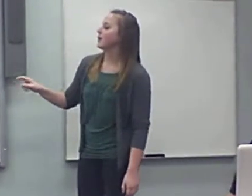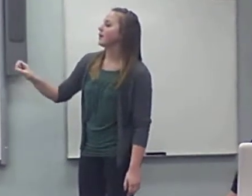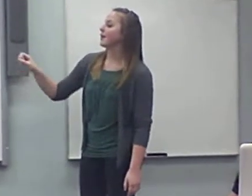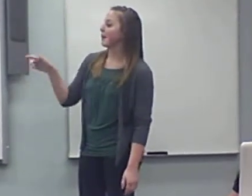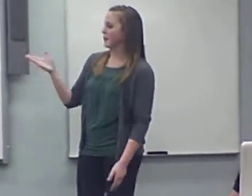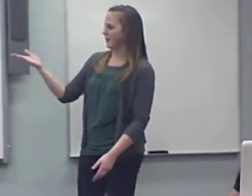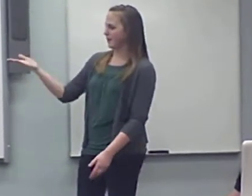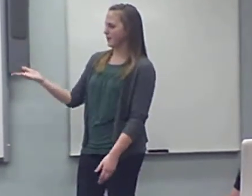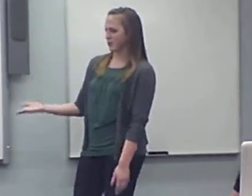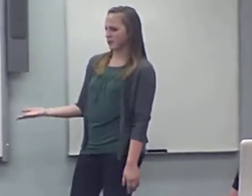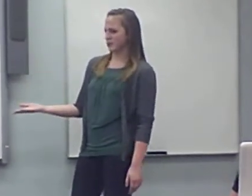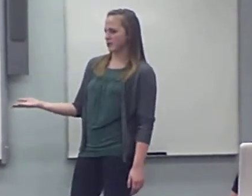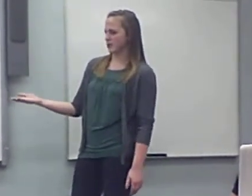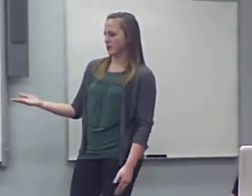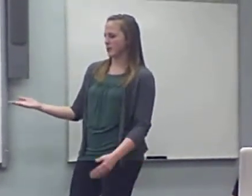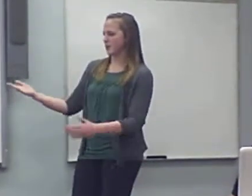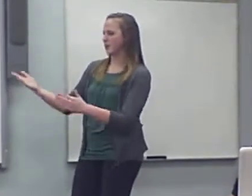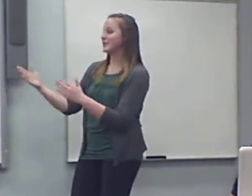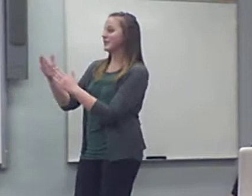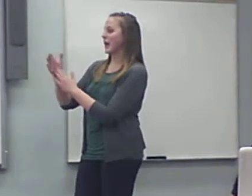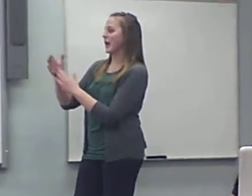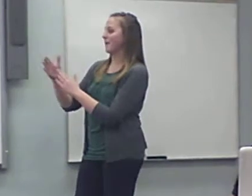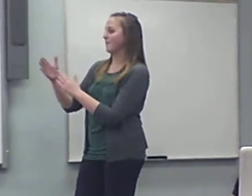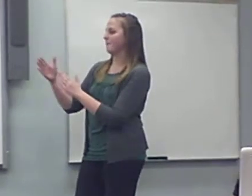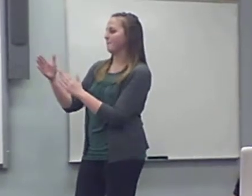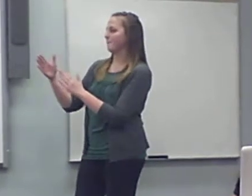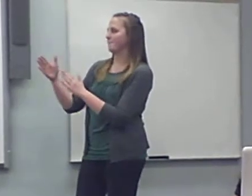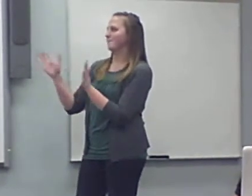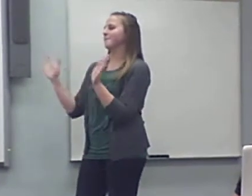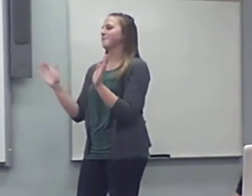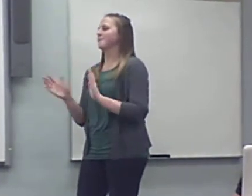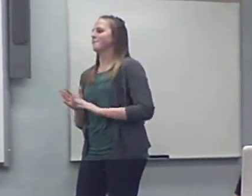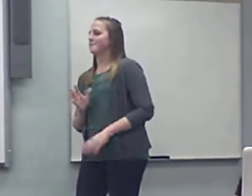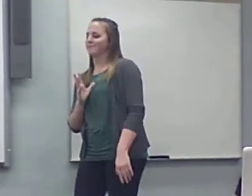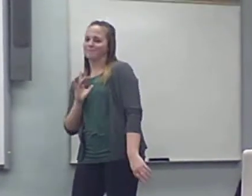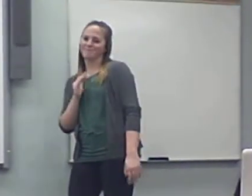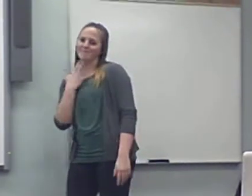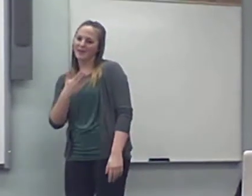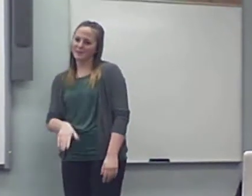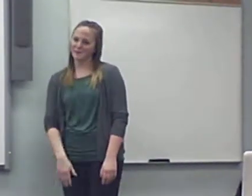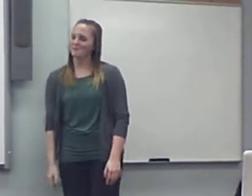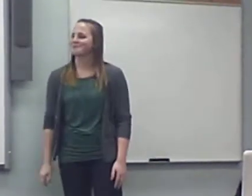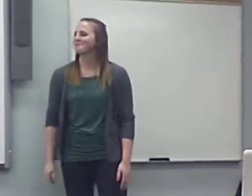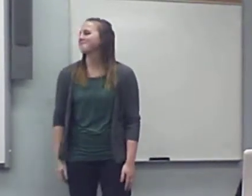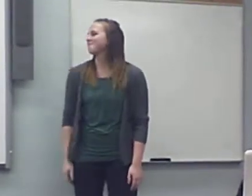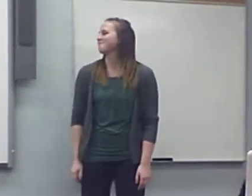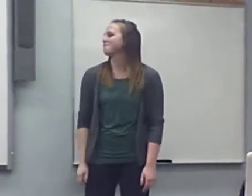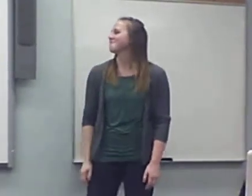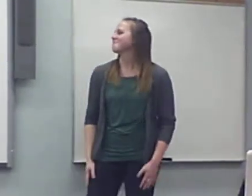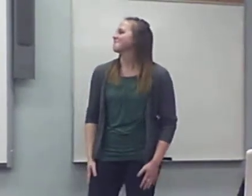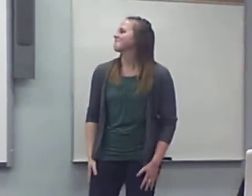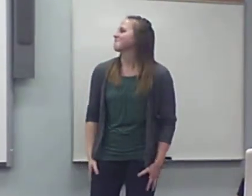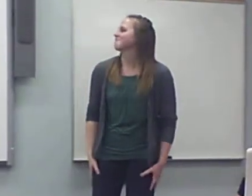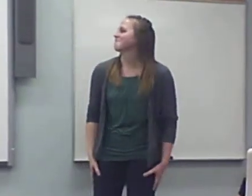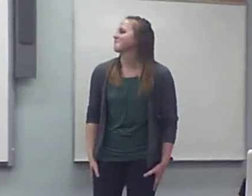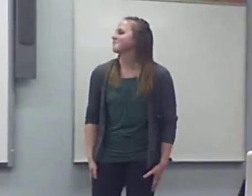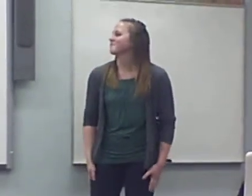or this arrow? The top one. The top one. Thank you. Okay, so things